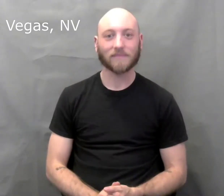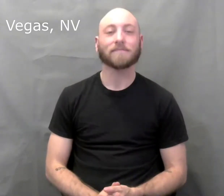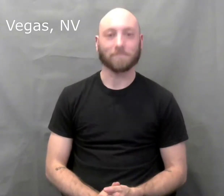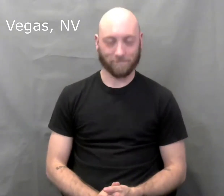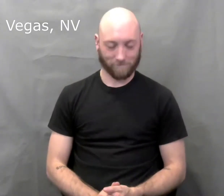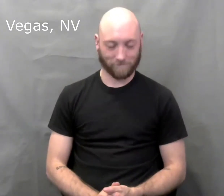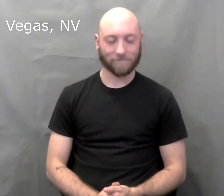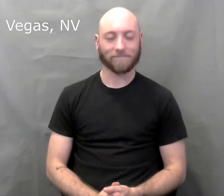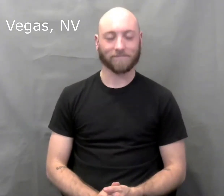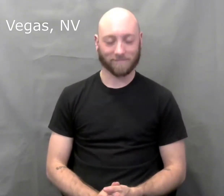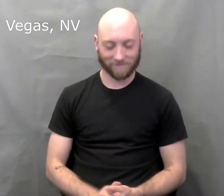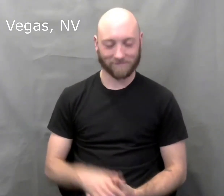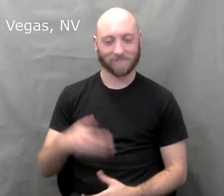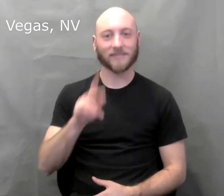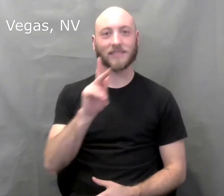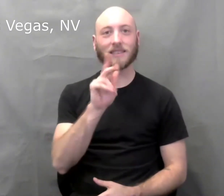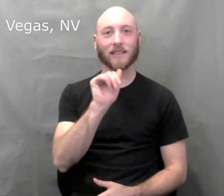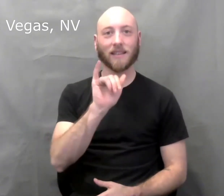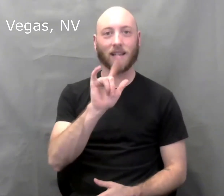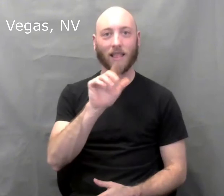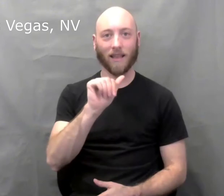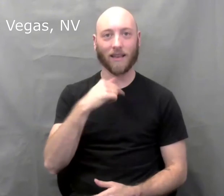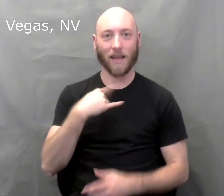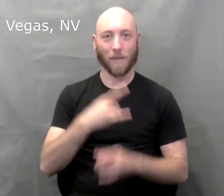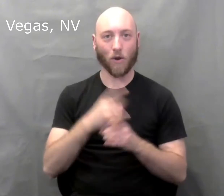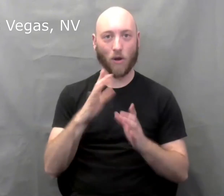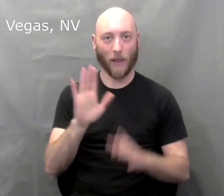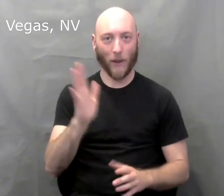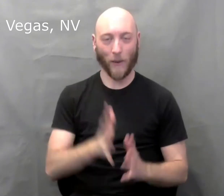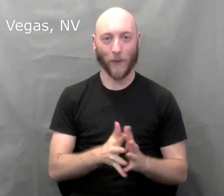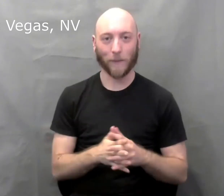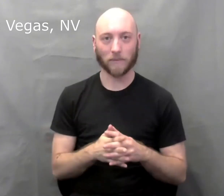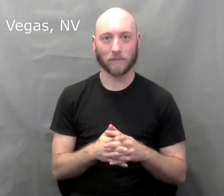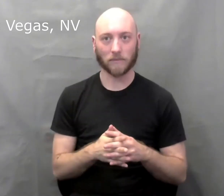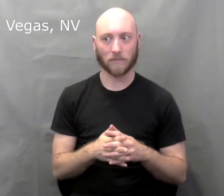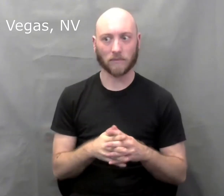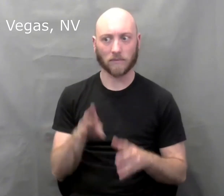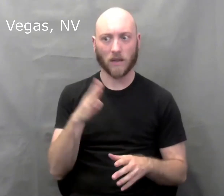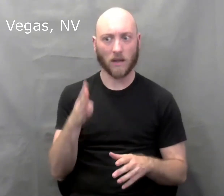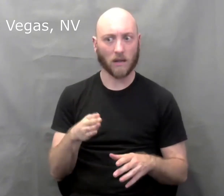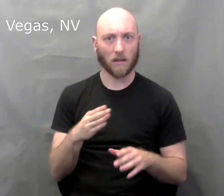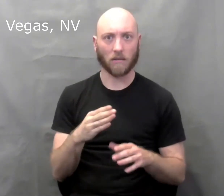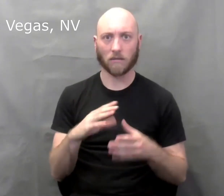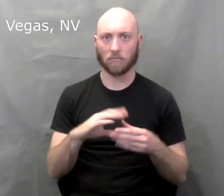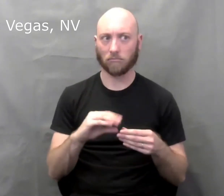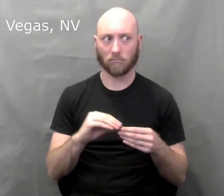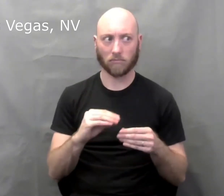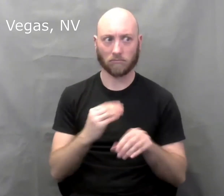So my name is Kayla and I'm an alcoholic. I have never spoken on a Zoom meeting before, so I apologize if I'm super awkward about